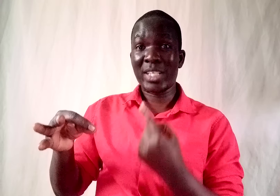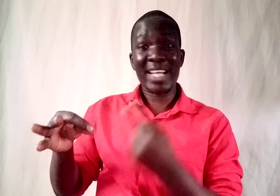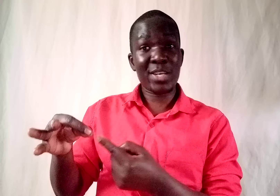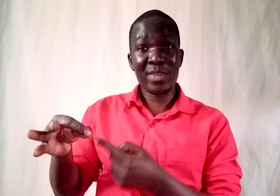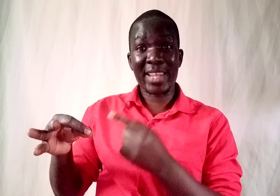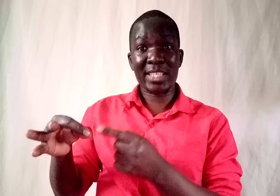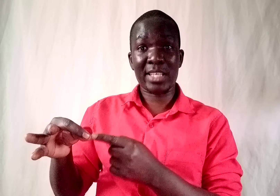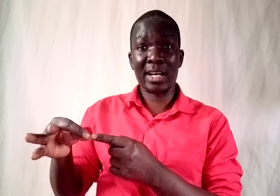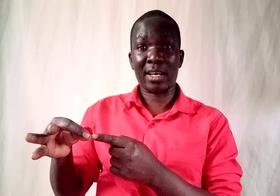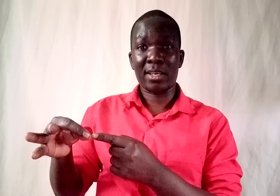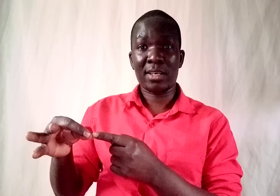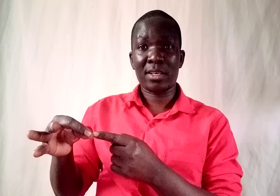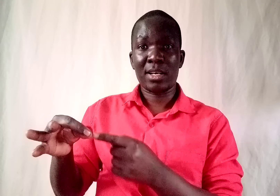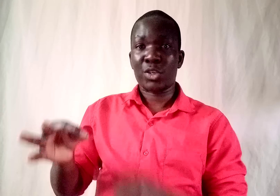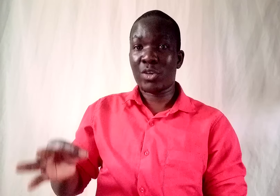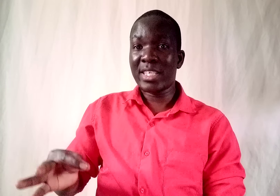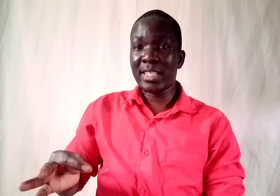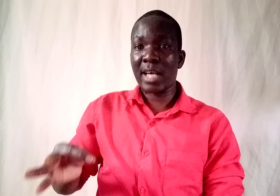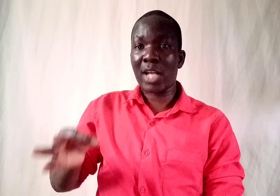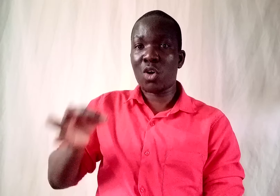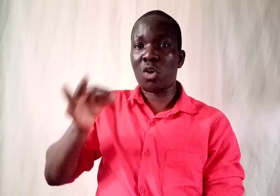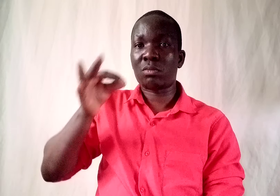tell you that that is Chang'aa. So this is alcohol.